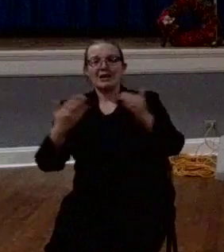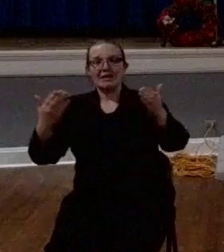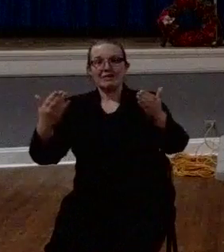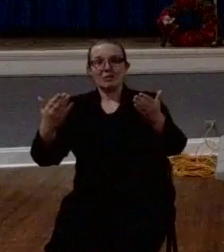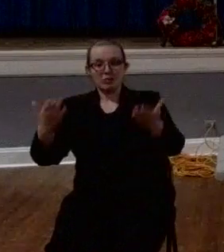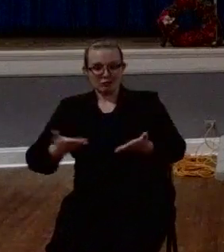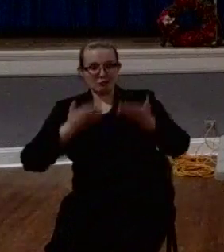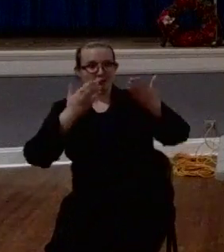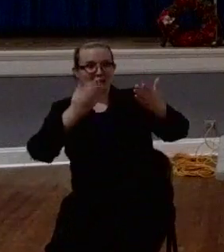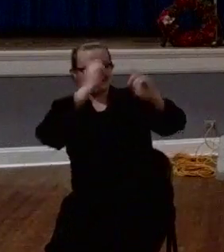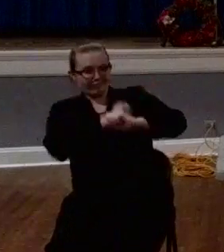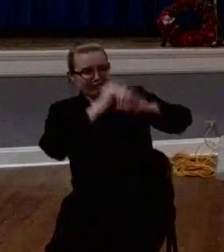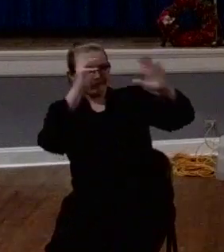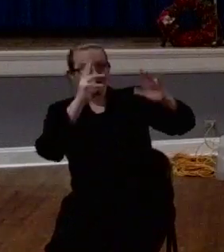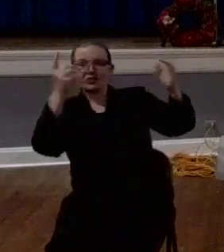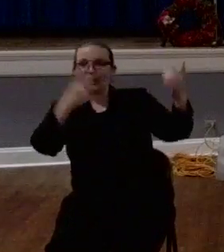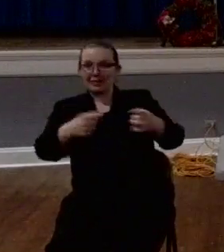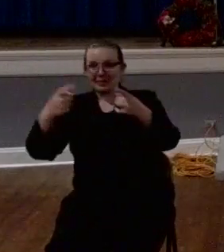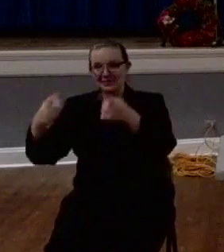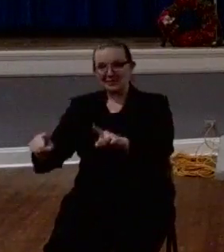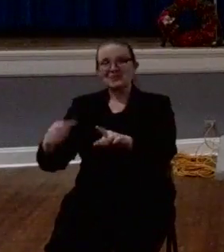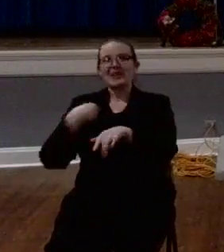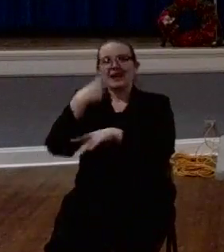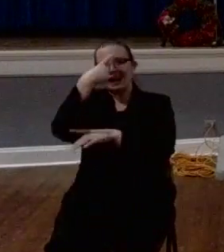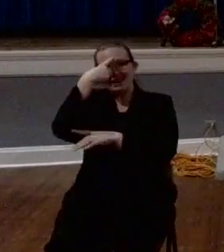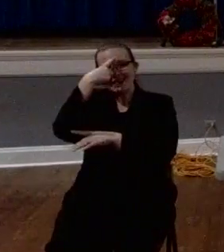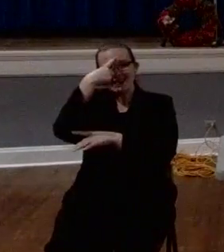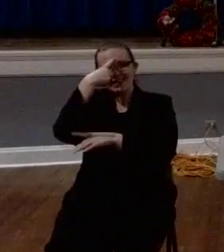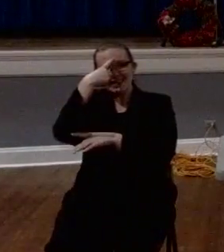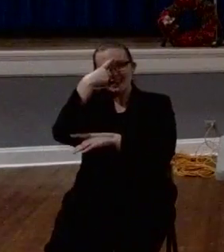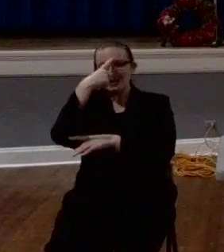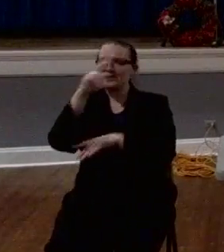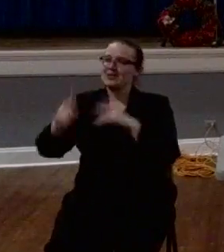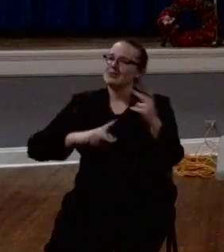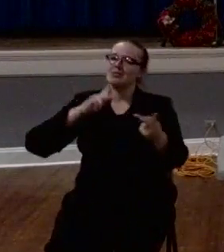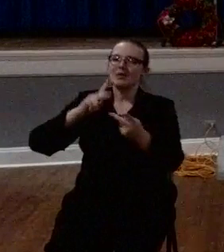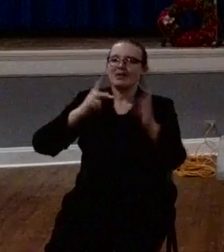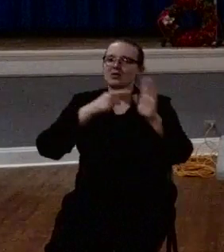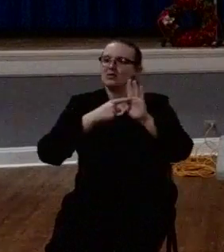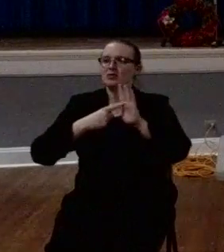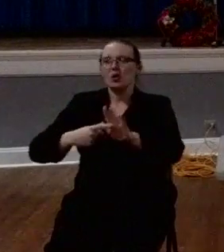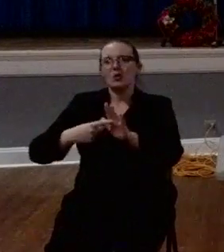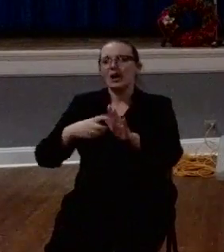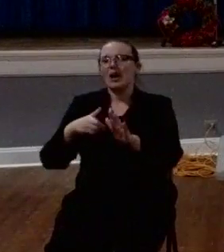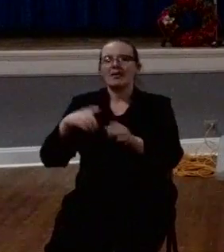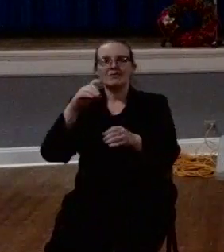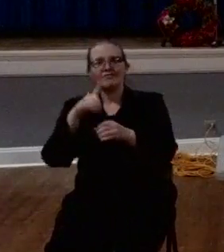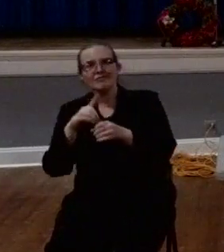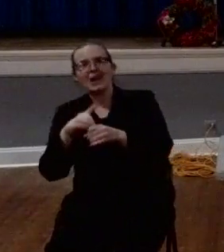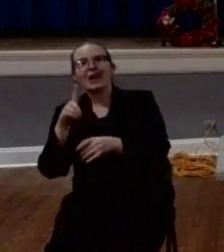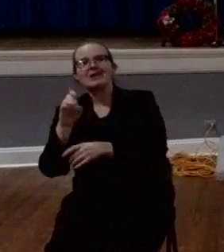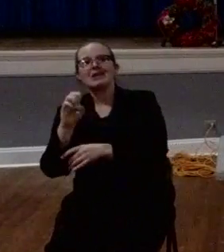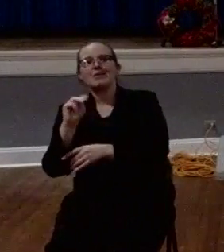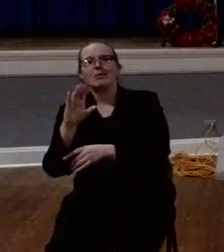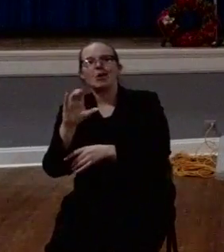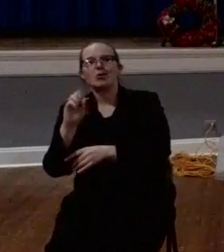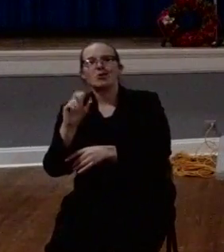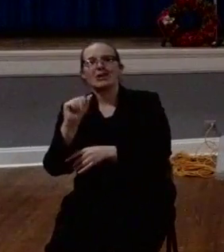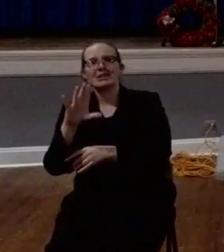this vision to fruition. I think is a very perfect sign of democracy and what